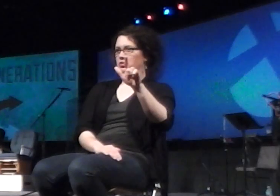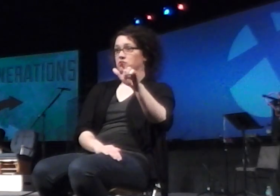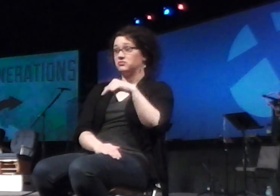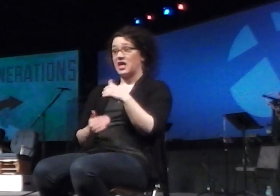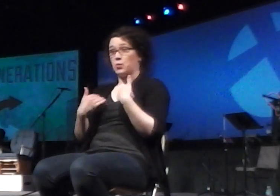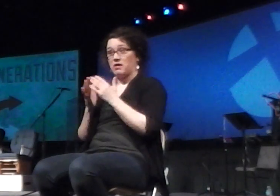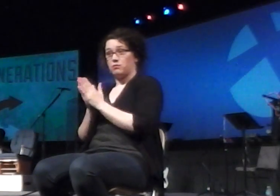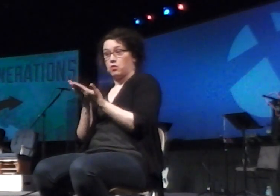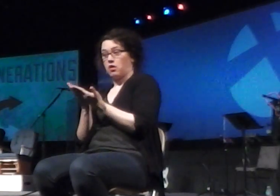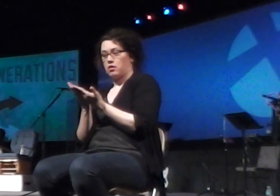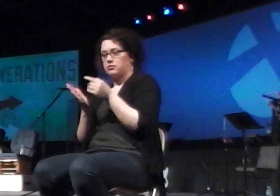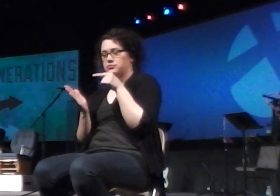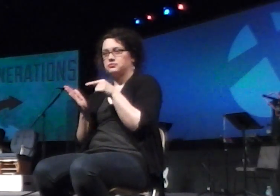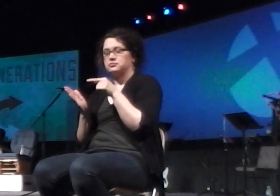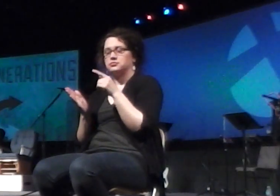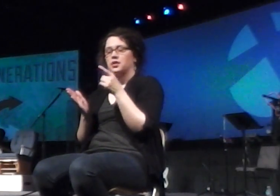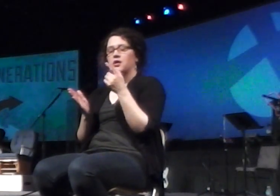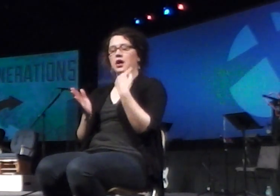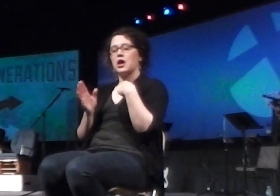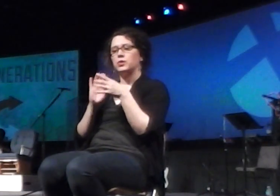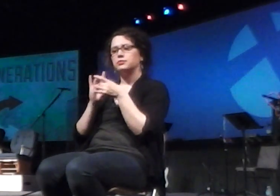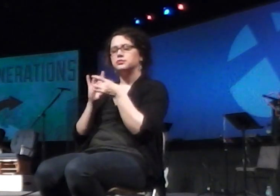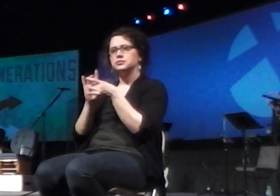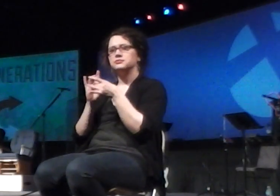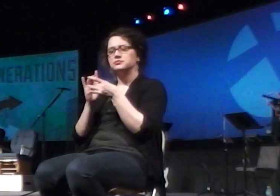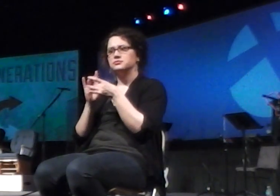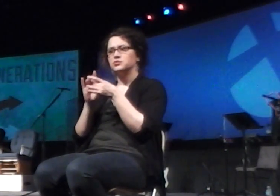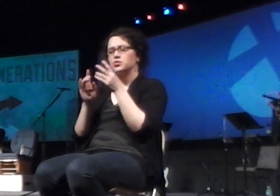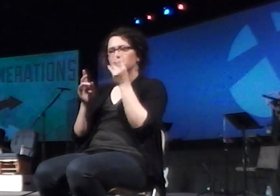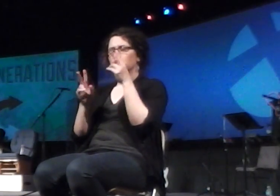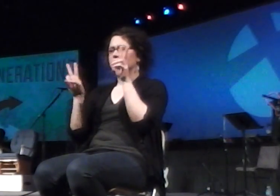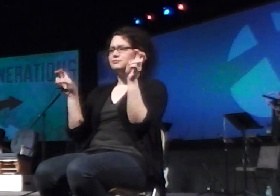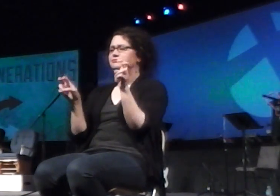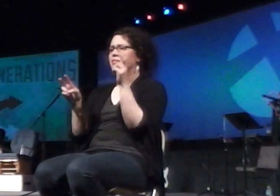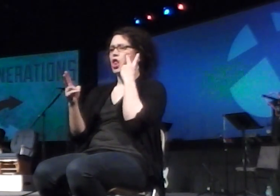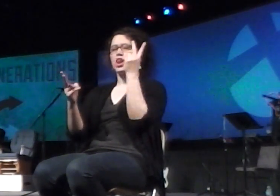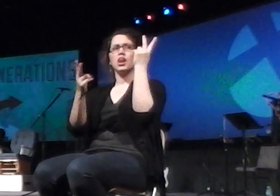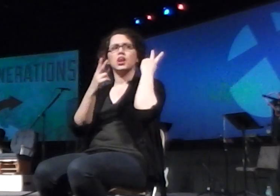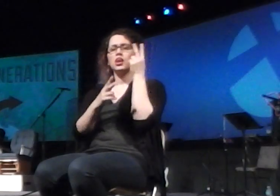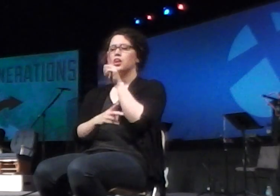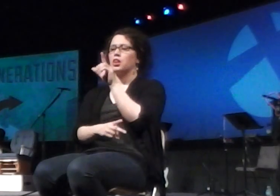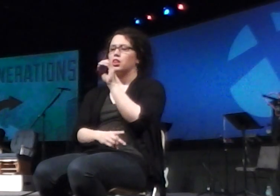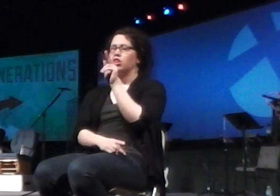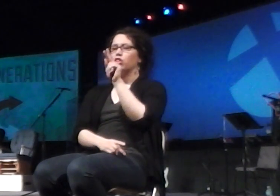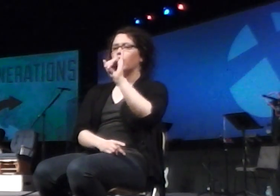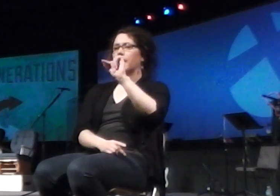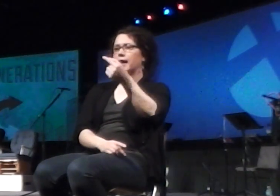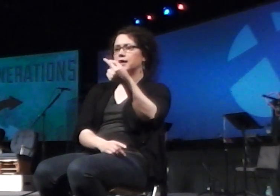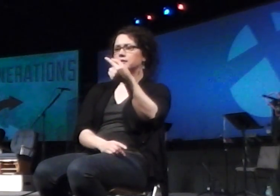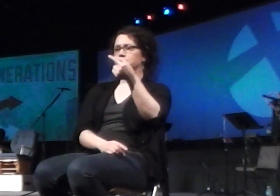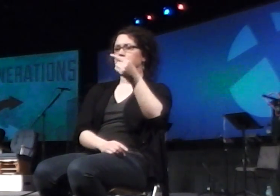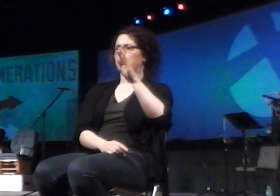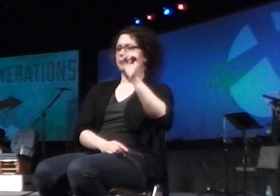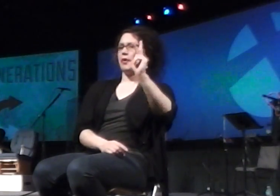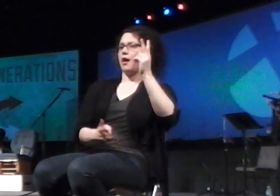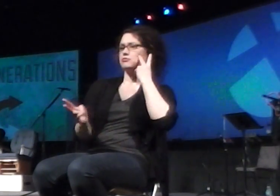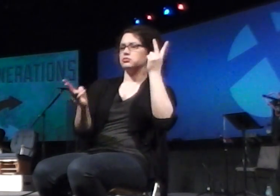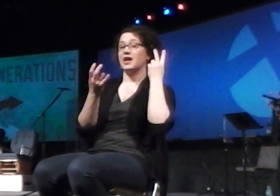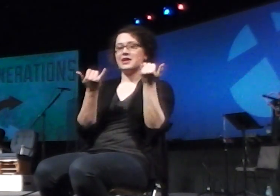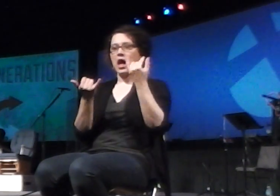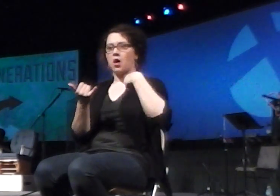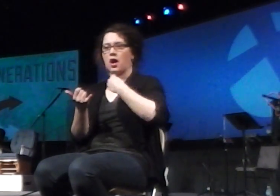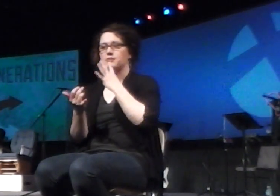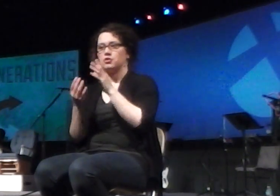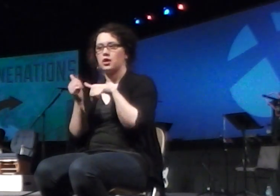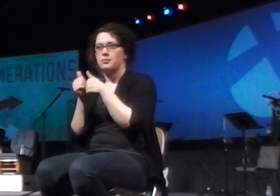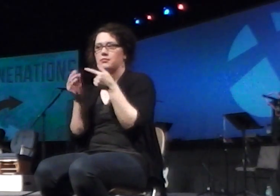then today I'm going to talk about what does it mean to look upwards. What does it mean for the generations in the church to look upwards toward